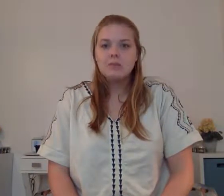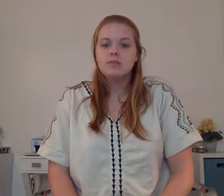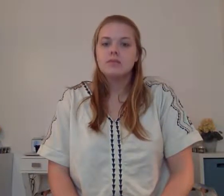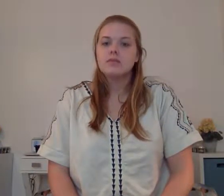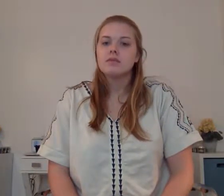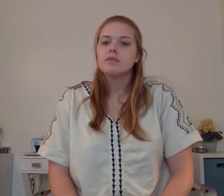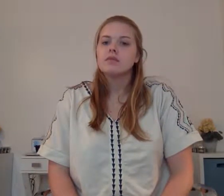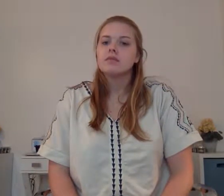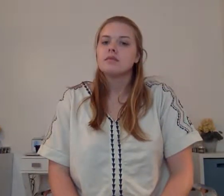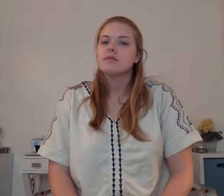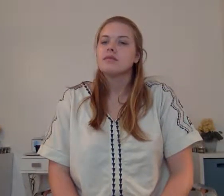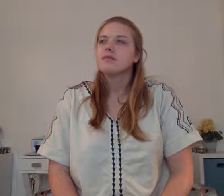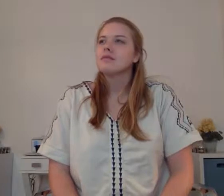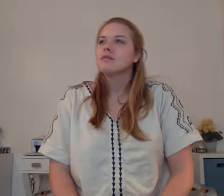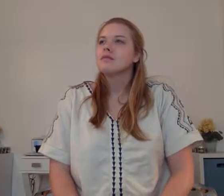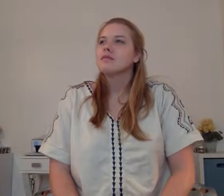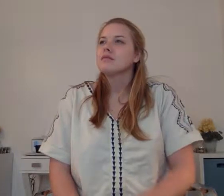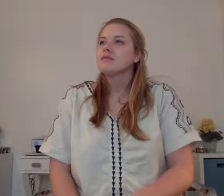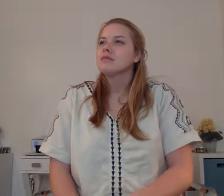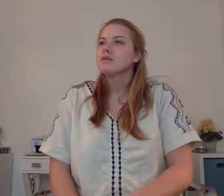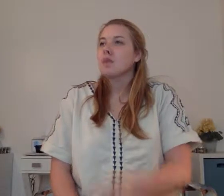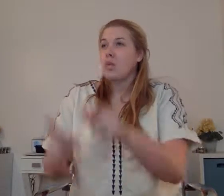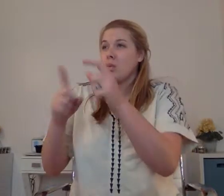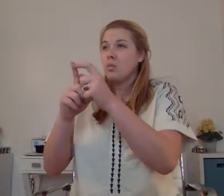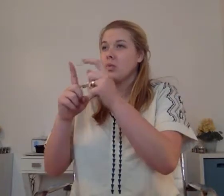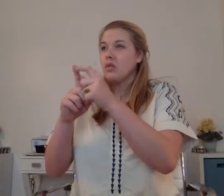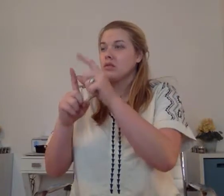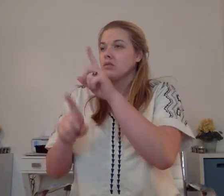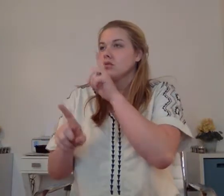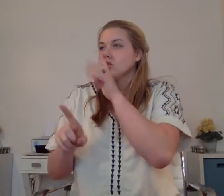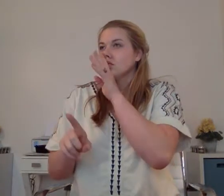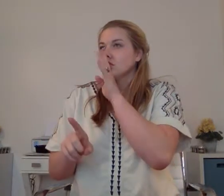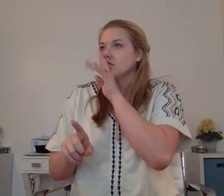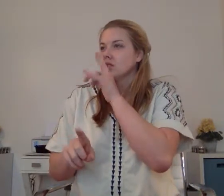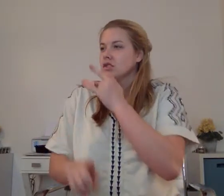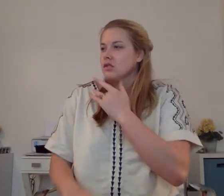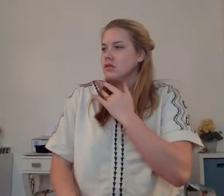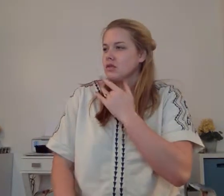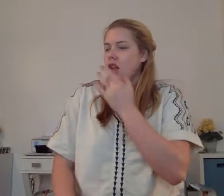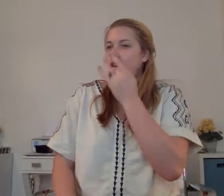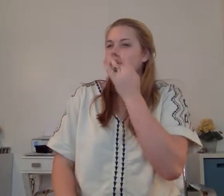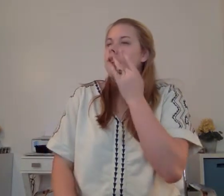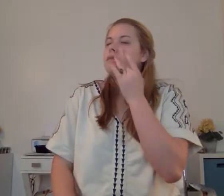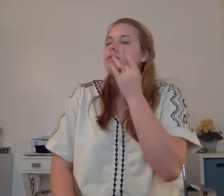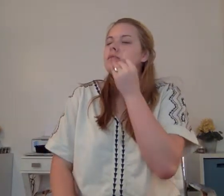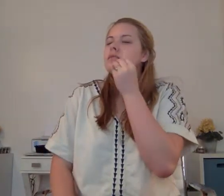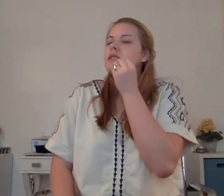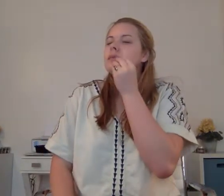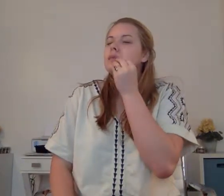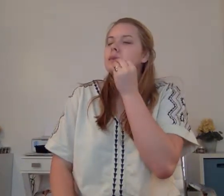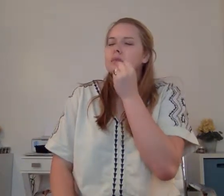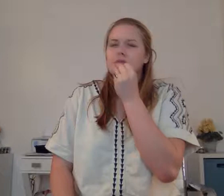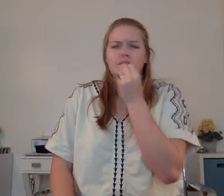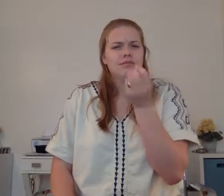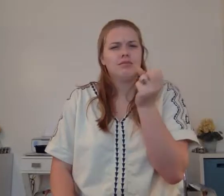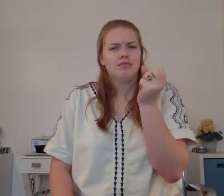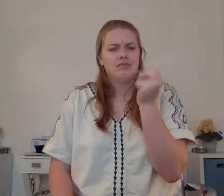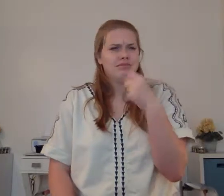Can you taste words? It was a question that caught me by surprise. This summer, I was giving a talk at a